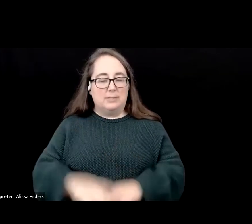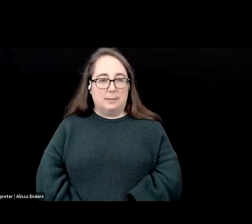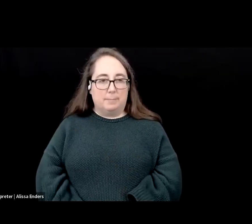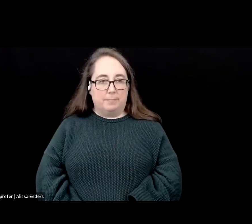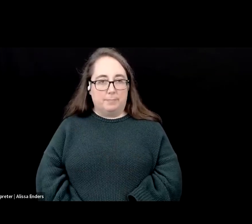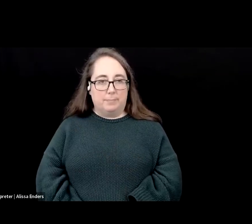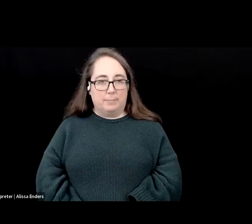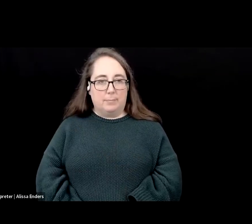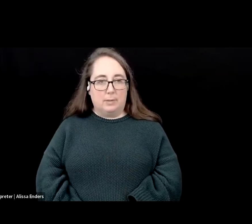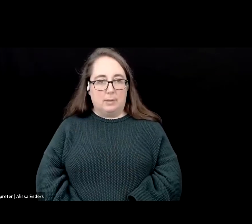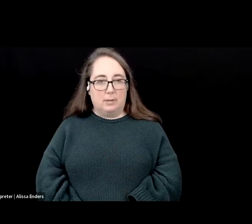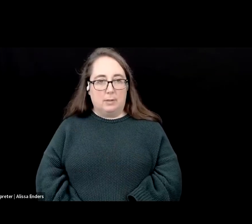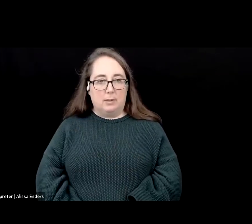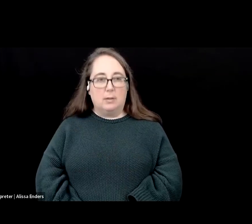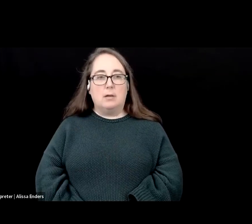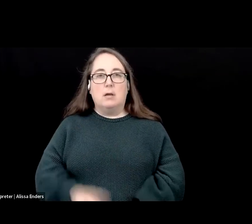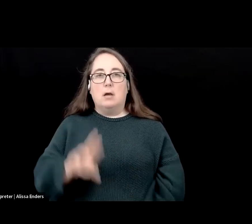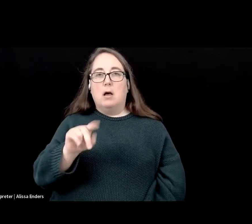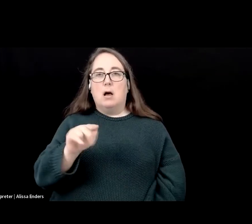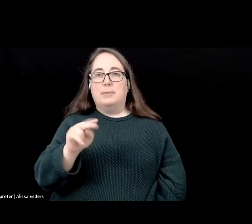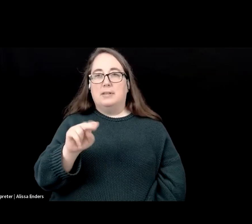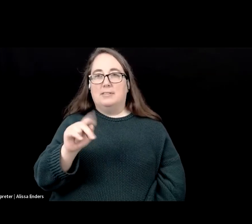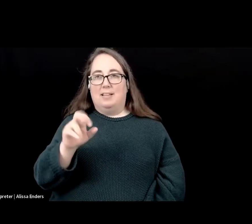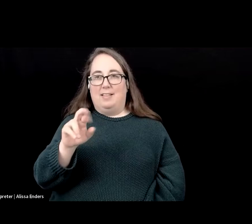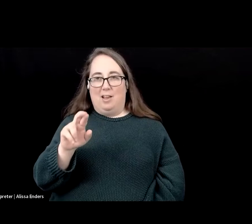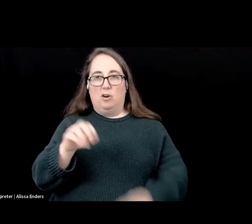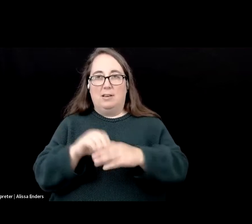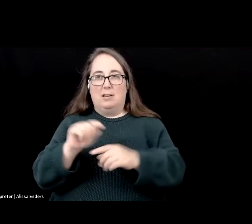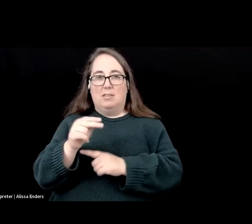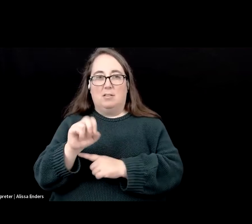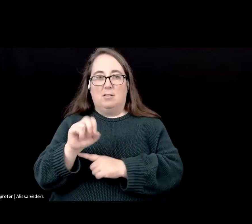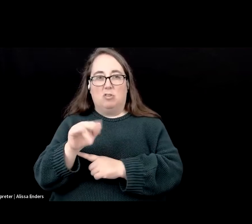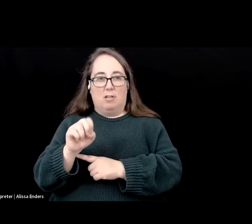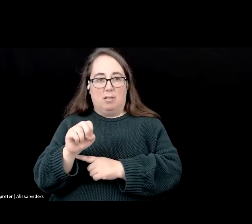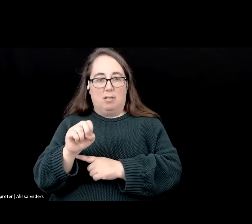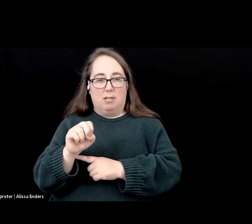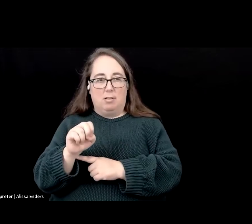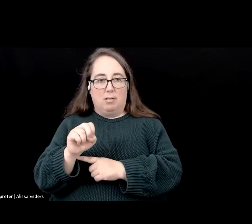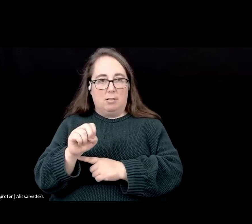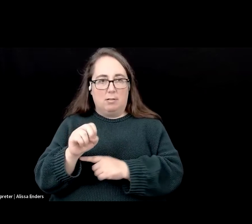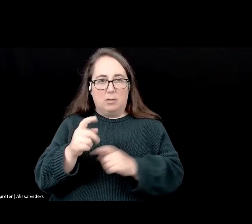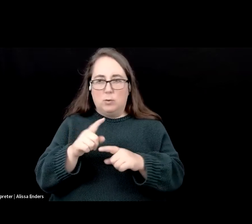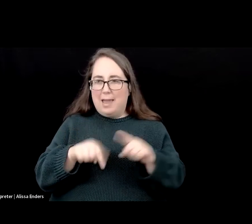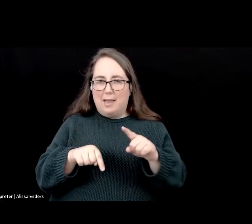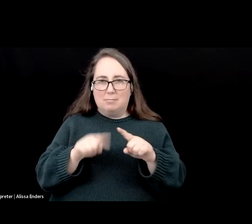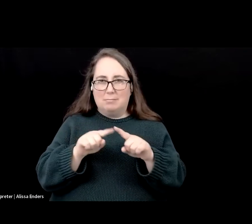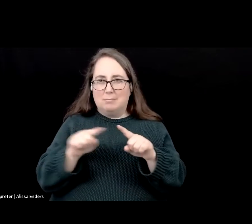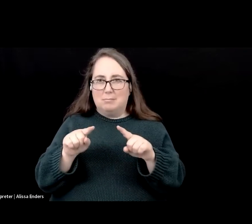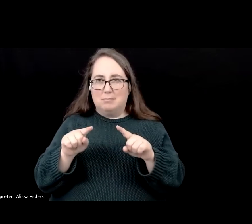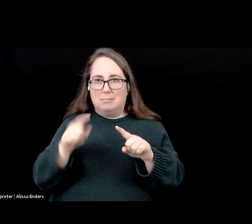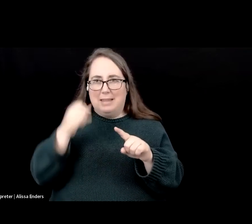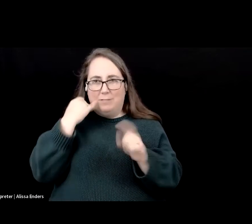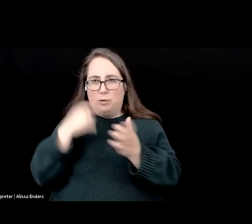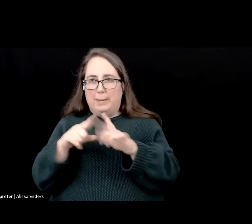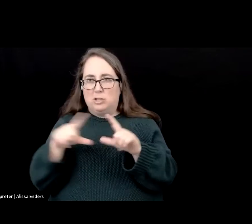Up in St. Clair, the jungle, says you can't convince somebody of a fact the paycheck depends on it. I think that's not